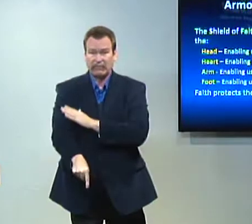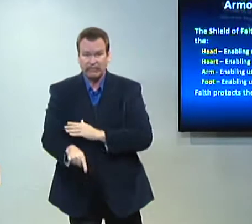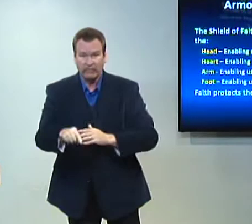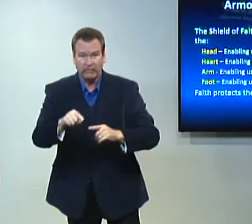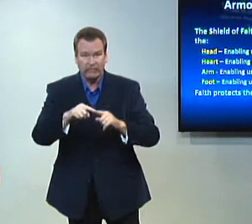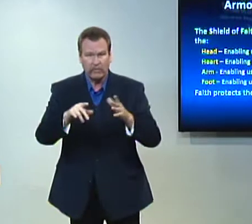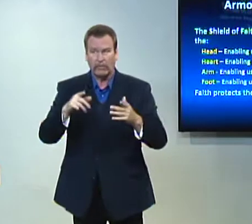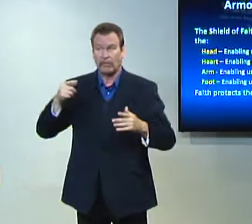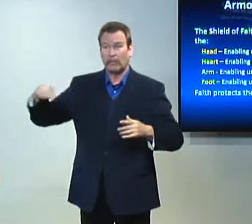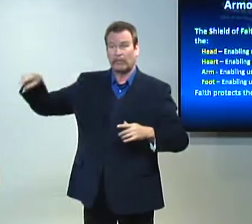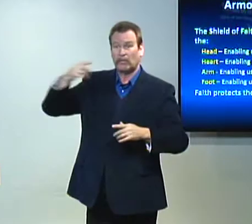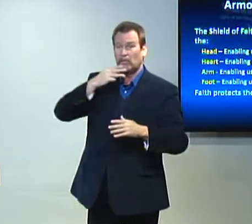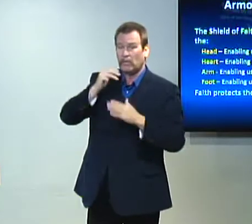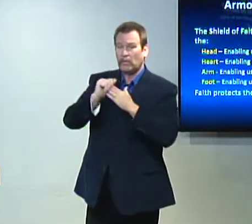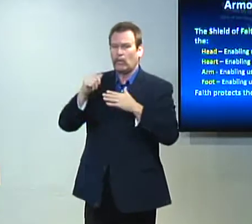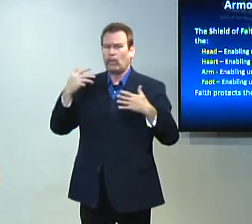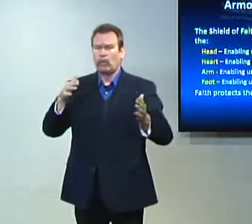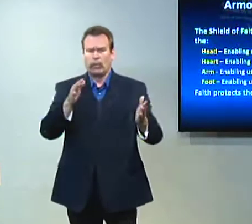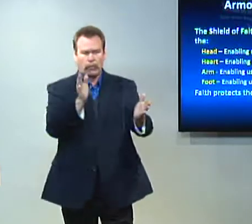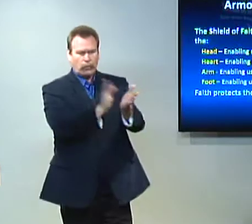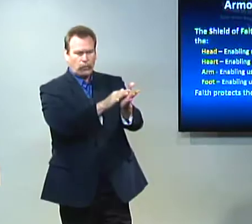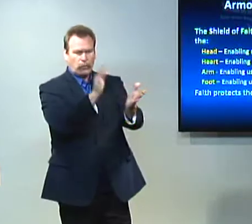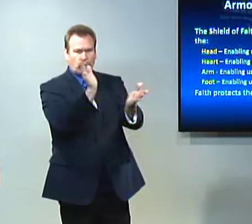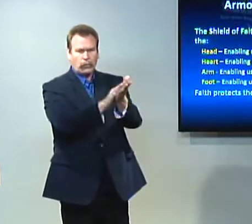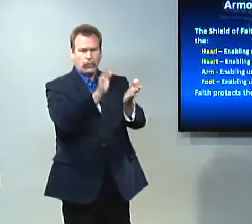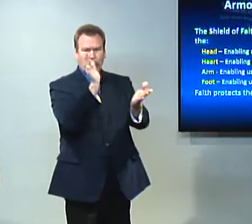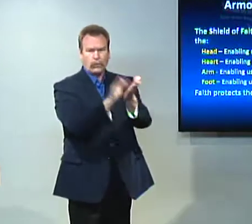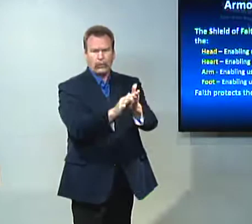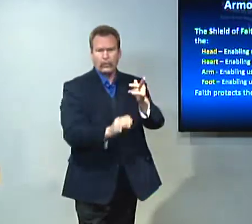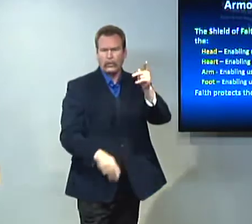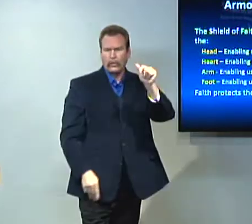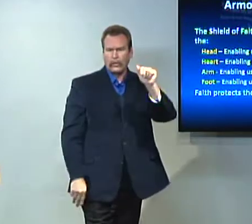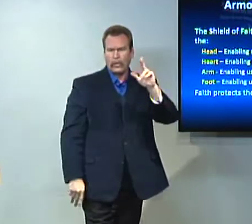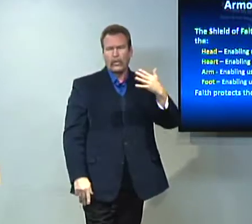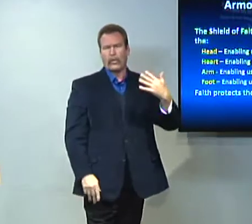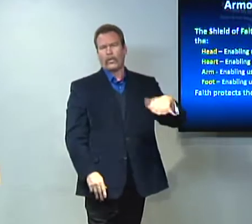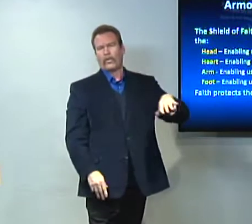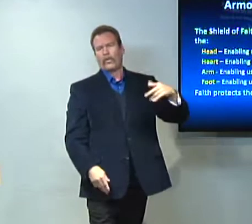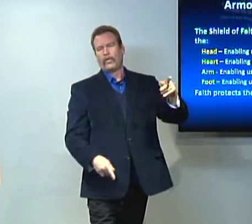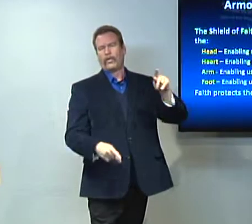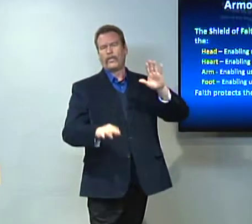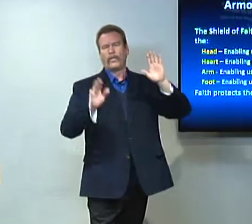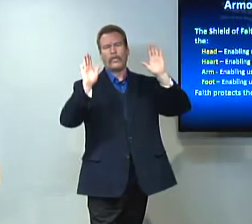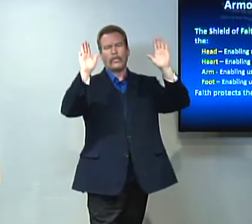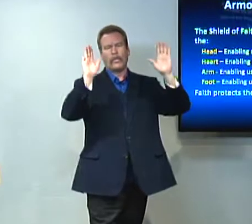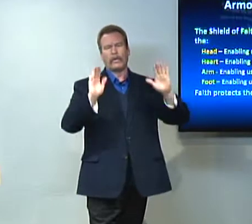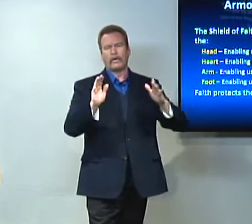And he had even murdered Christians. And he had applauded the murder of